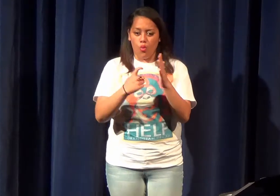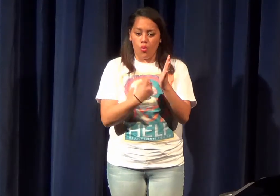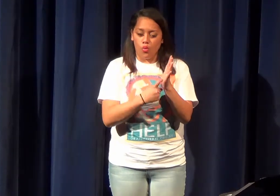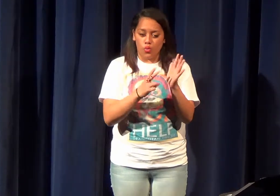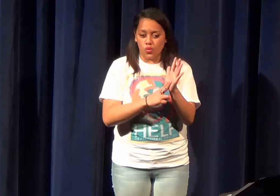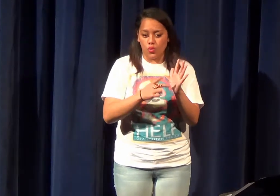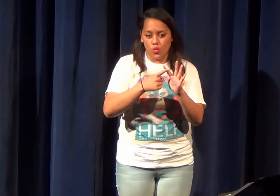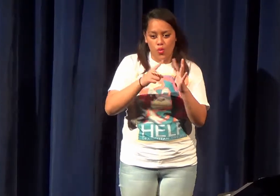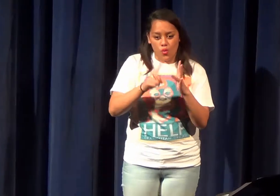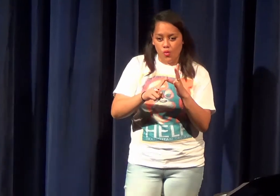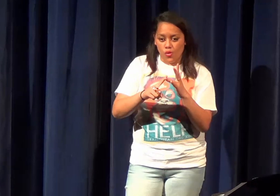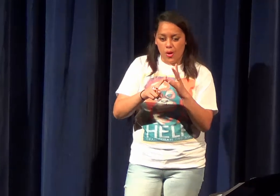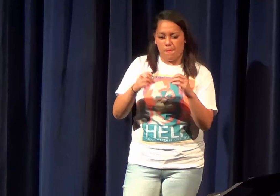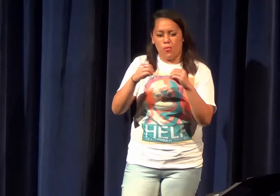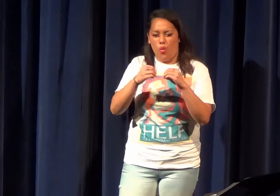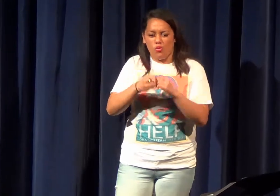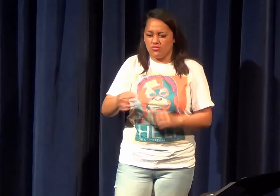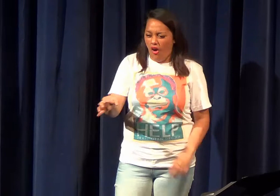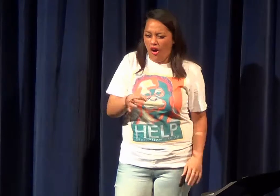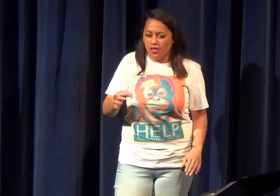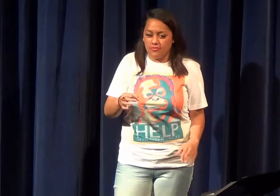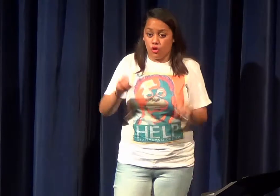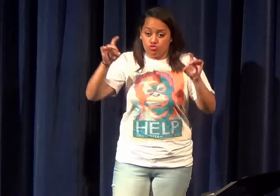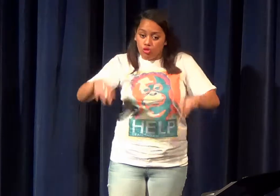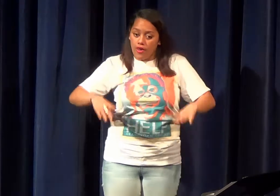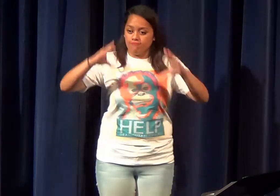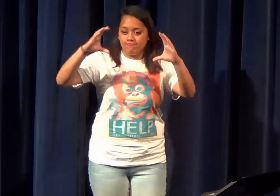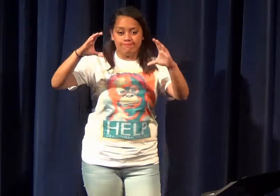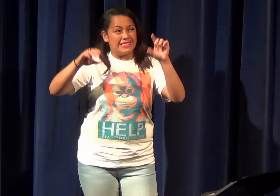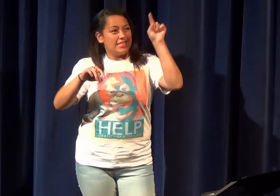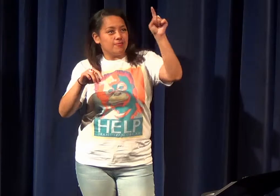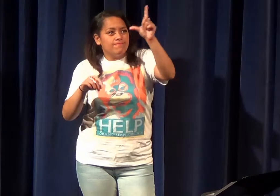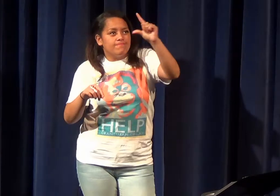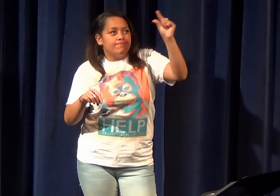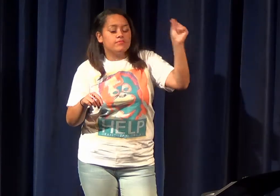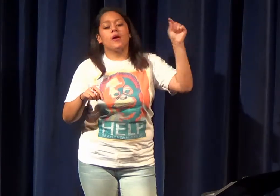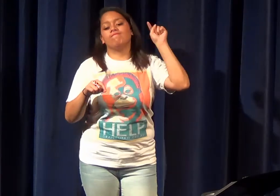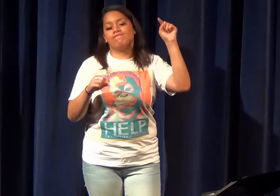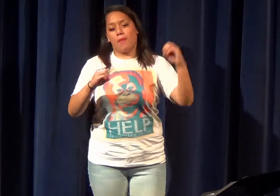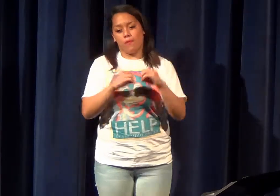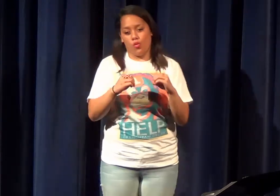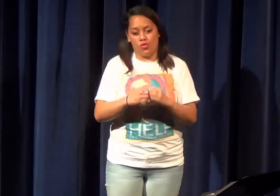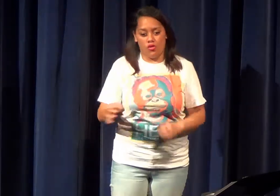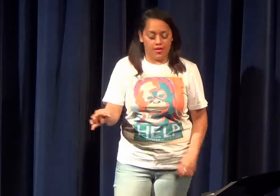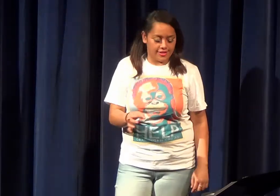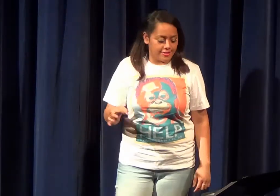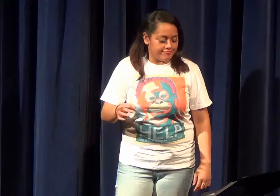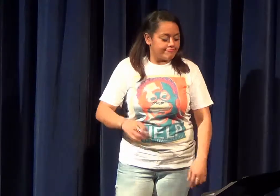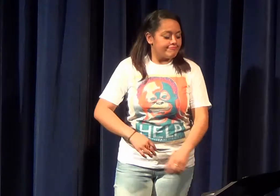They actually live in Borneo, which is an island. Do you know Australia? Sort of in the north-west up there is Borneo